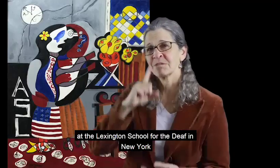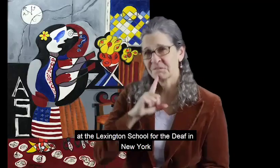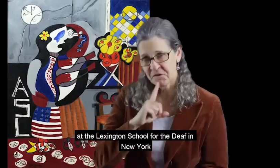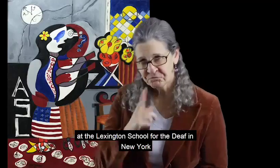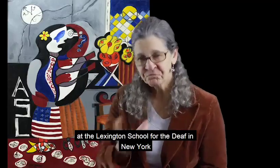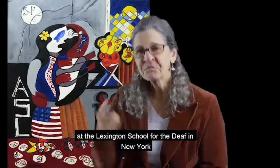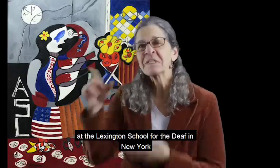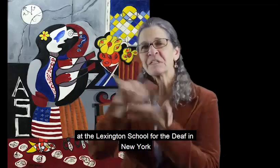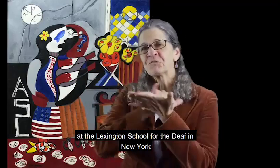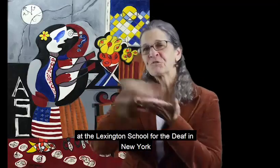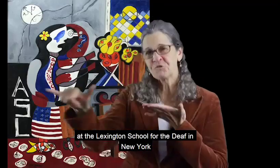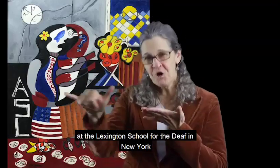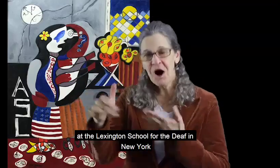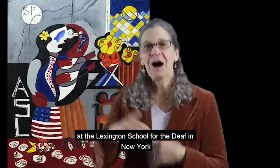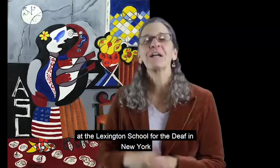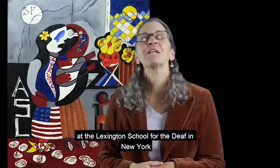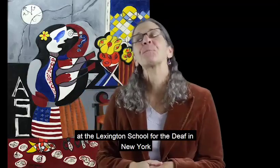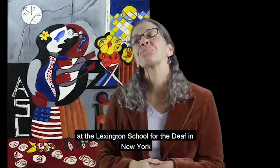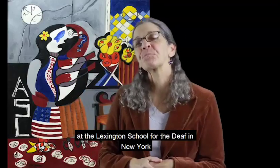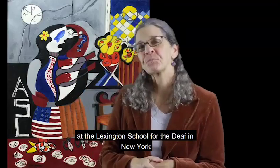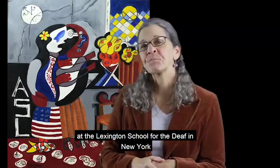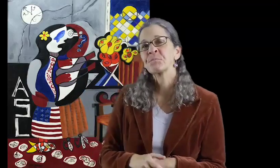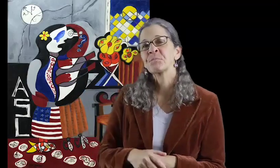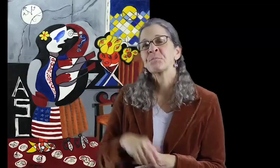the Lexington School for the Deaf in New York.